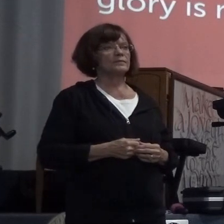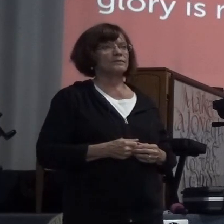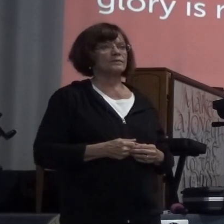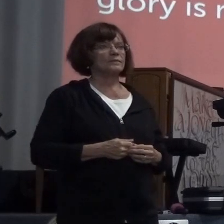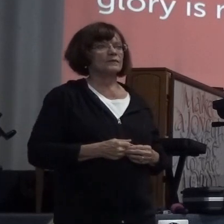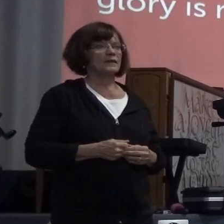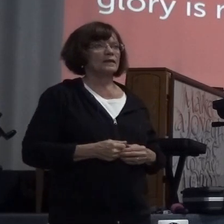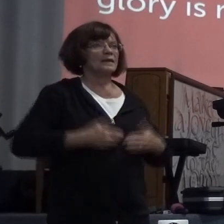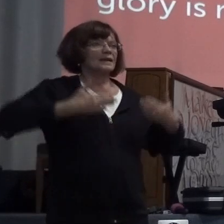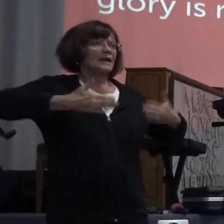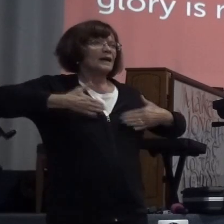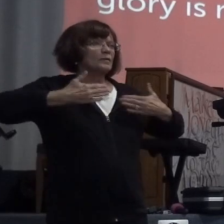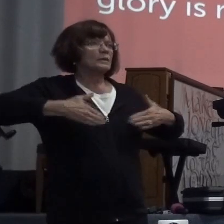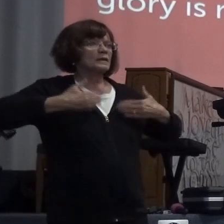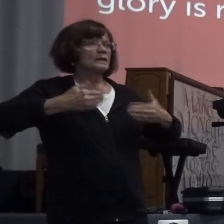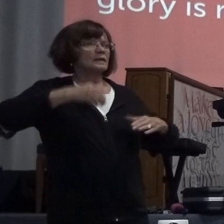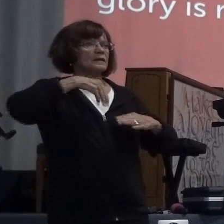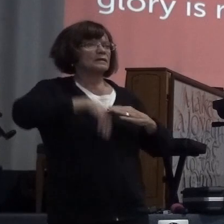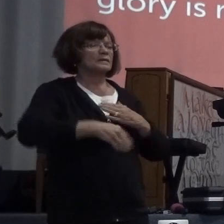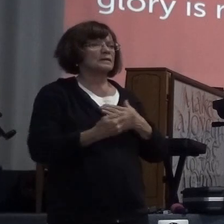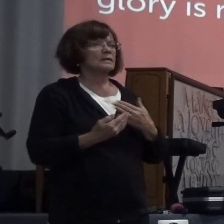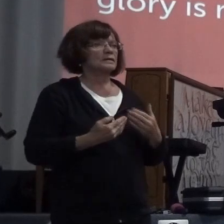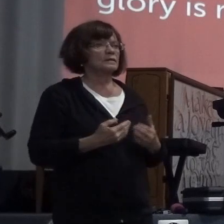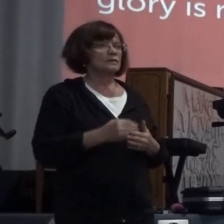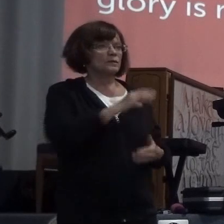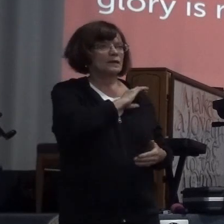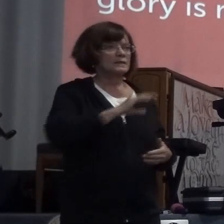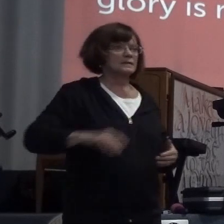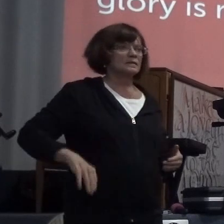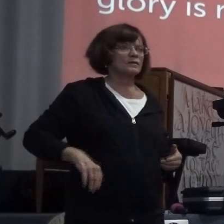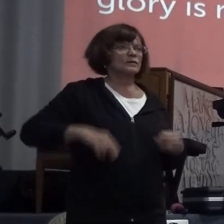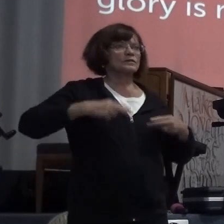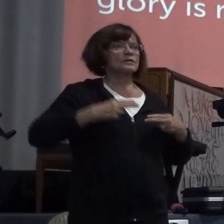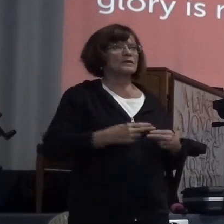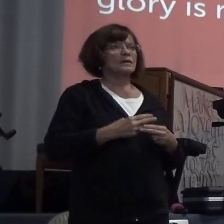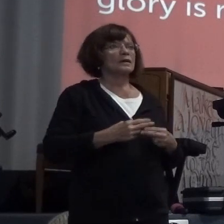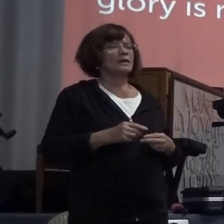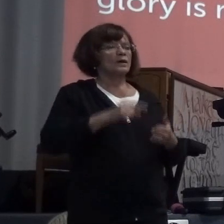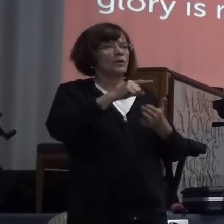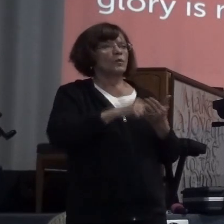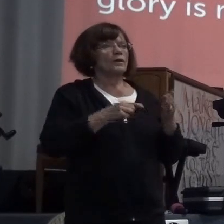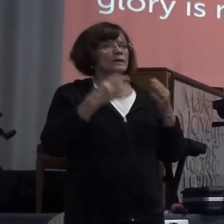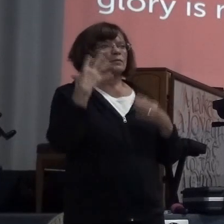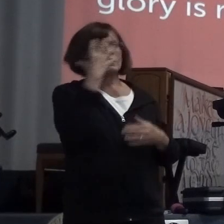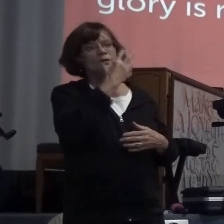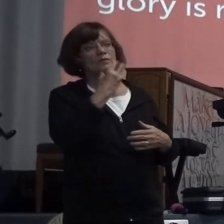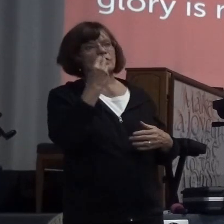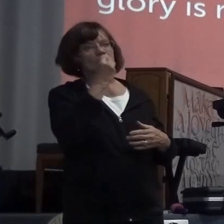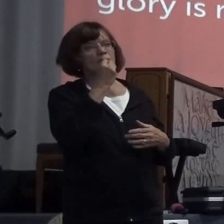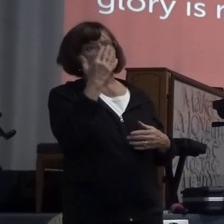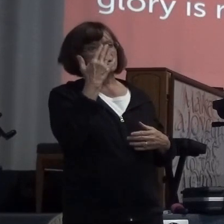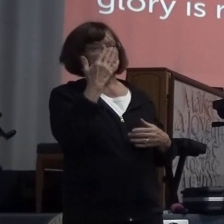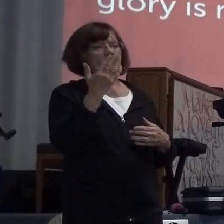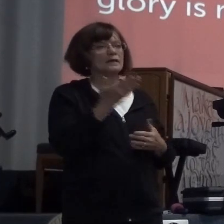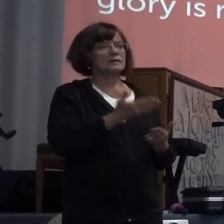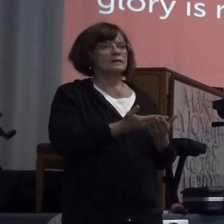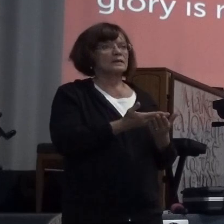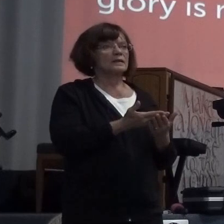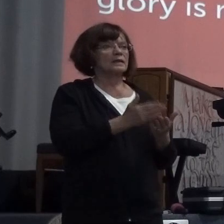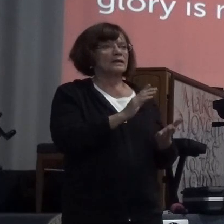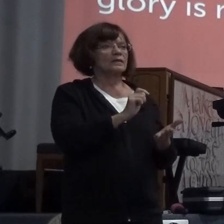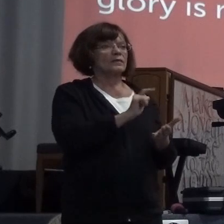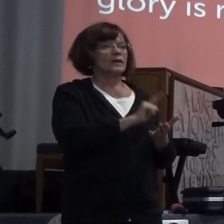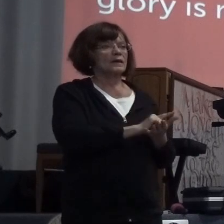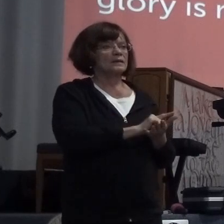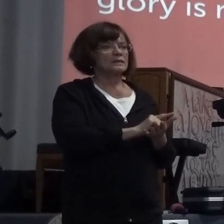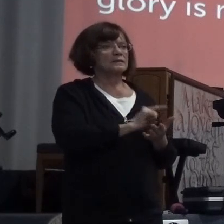Just rejoice in suffering for his sake. What a beautiful thing that is. I know that Terry doesn't want to die as a